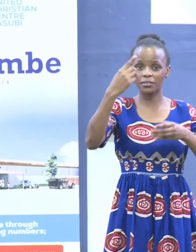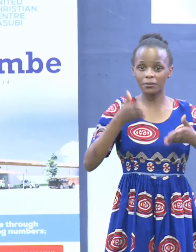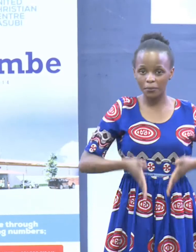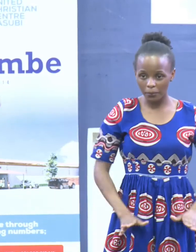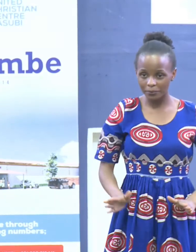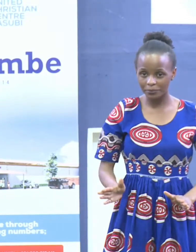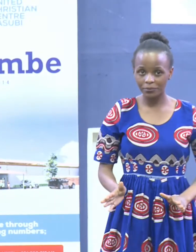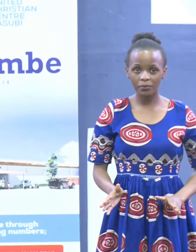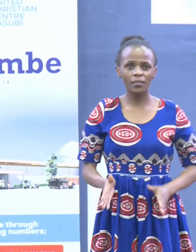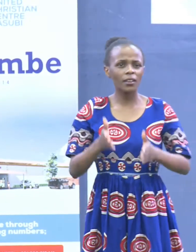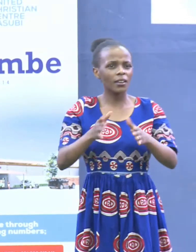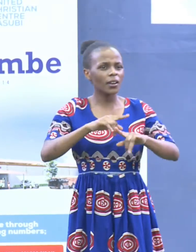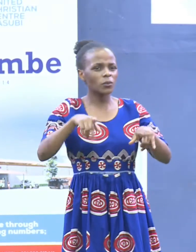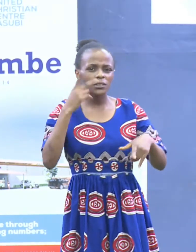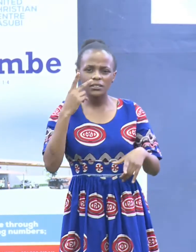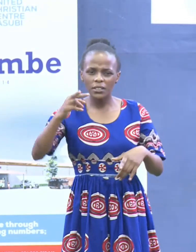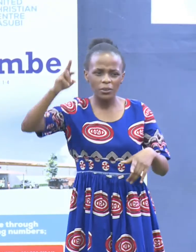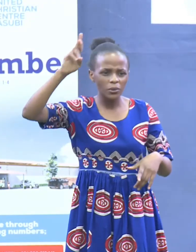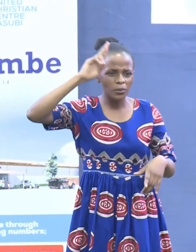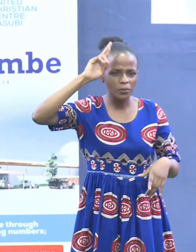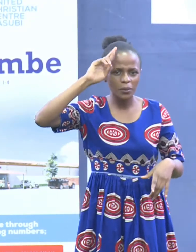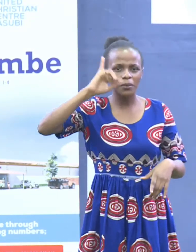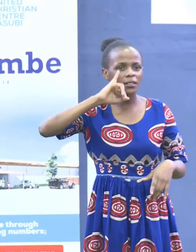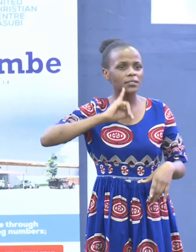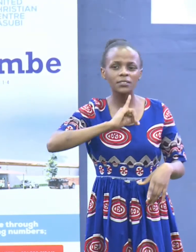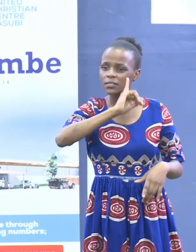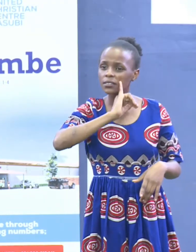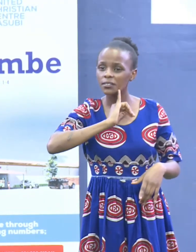Praise the